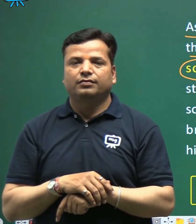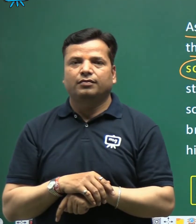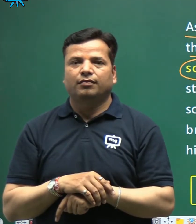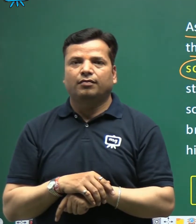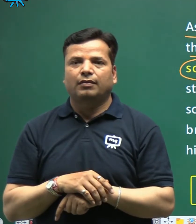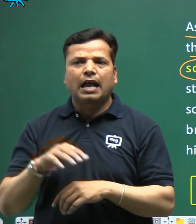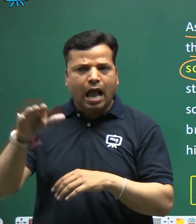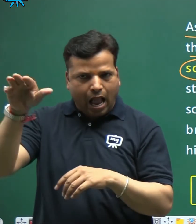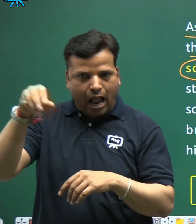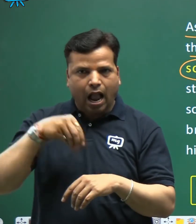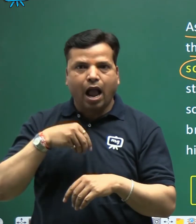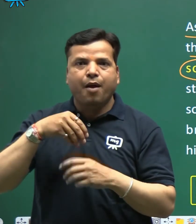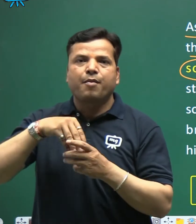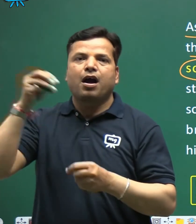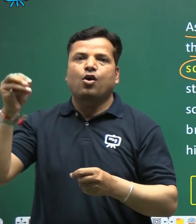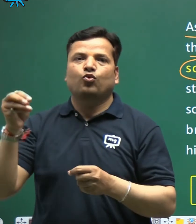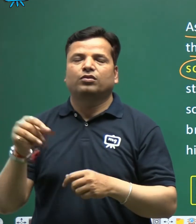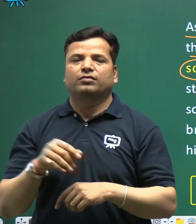came out